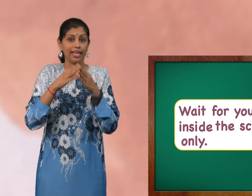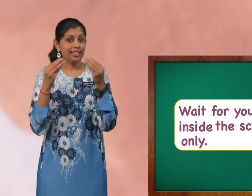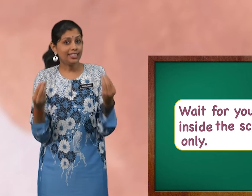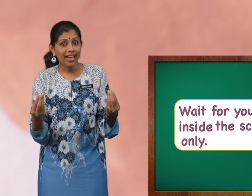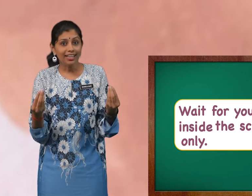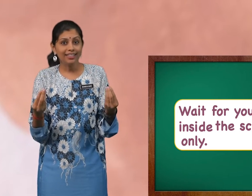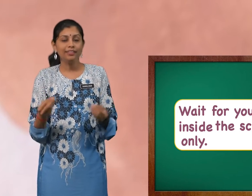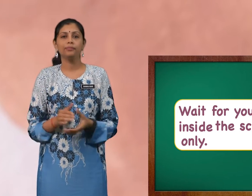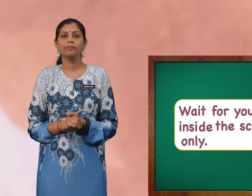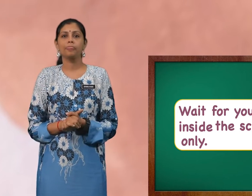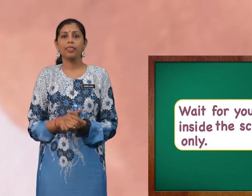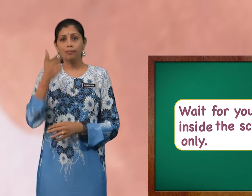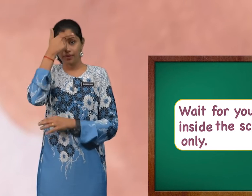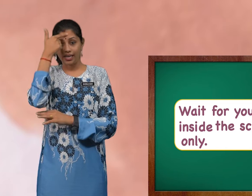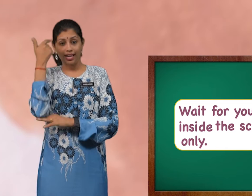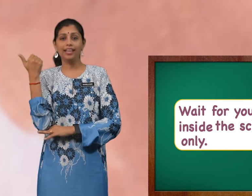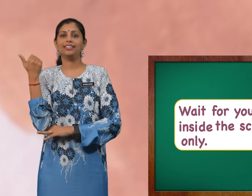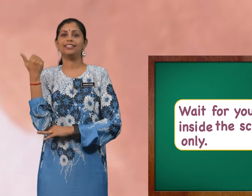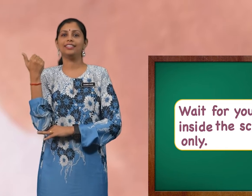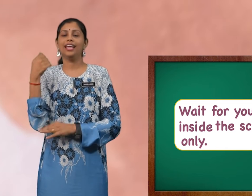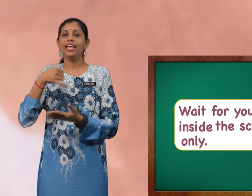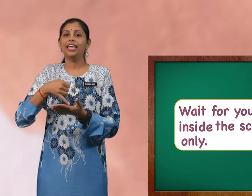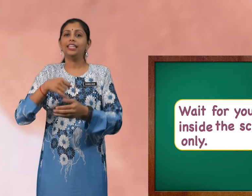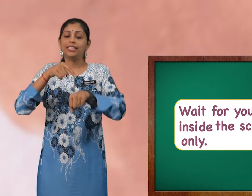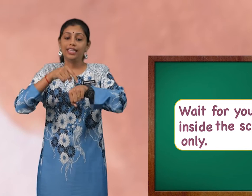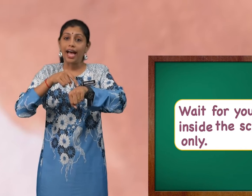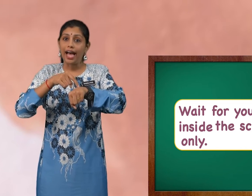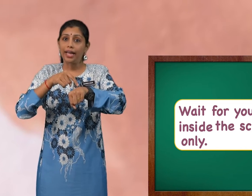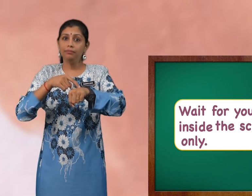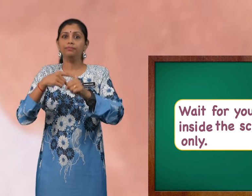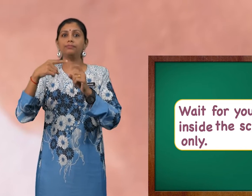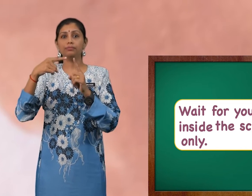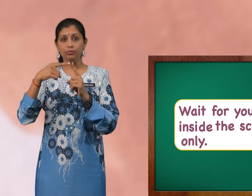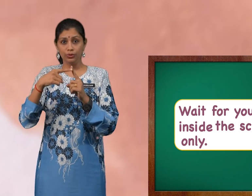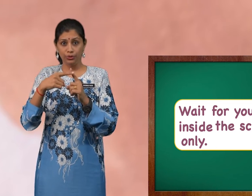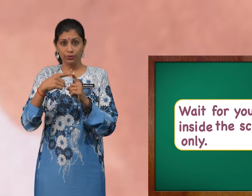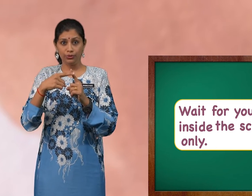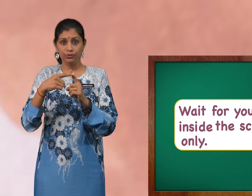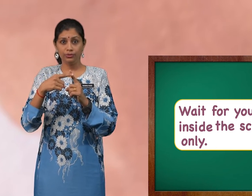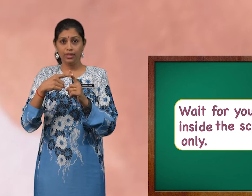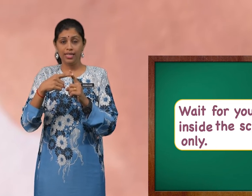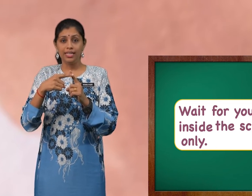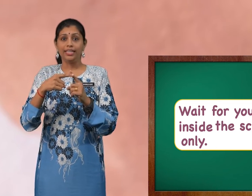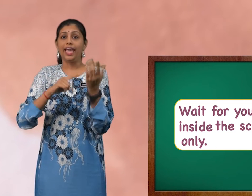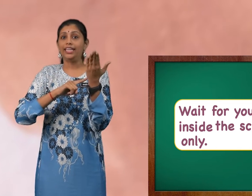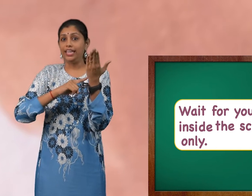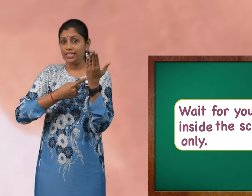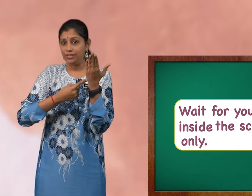it done. Because it's time to get into